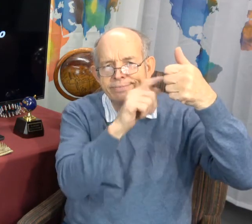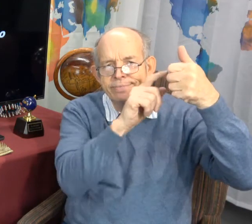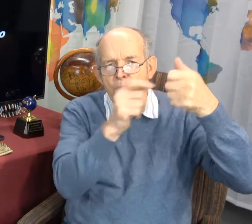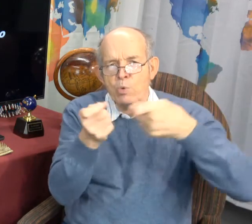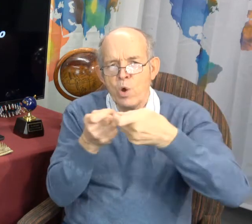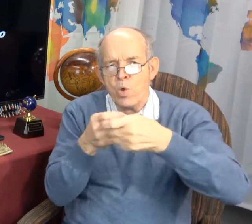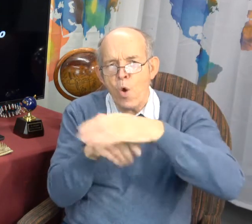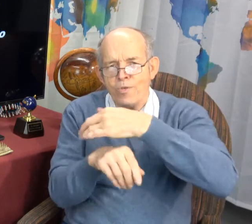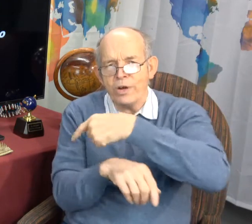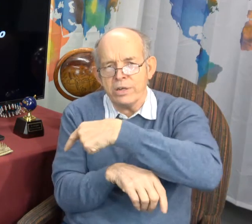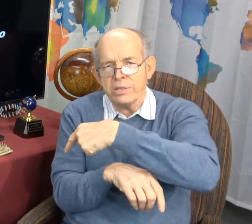Rule over.